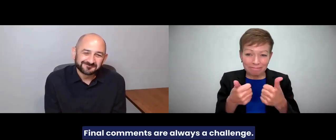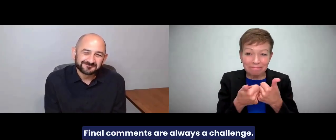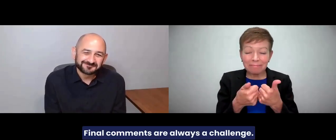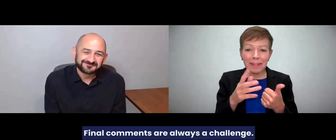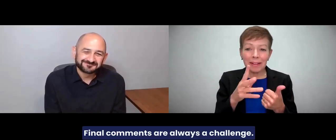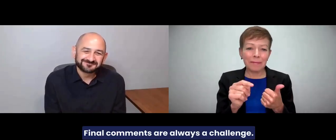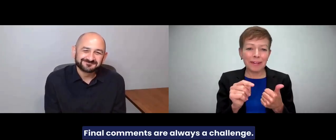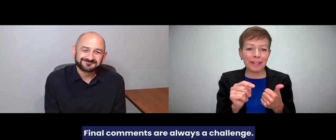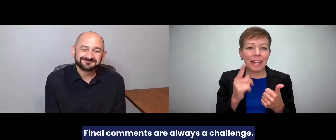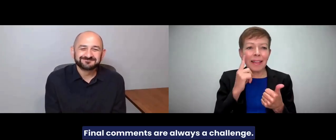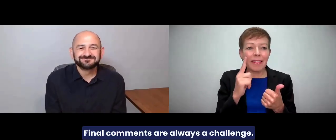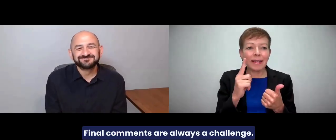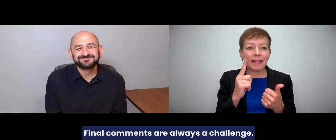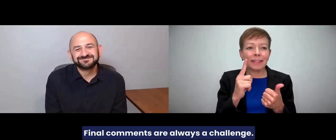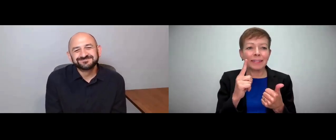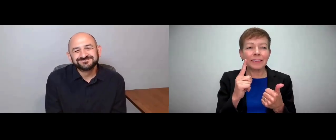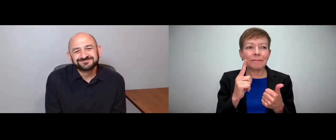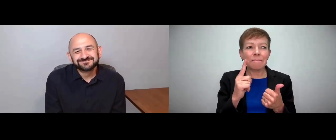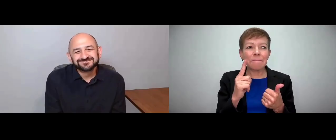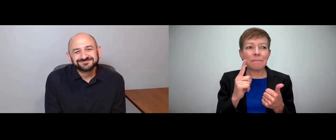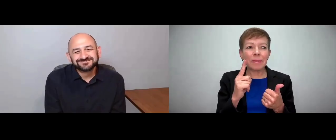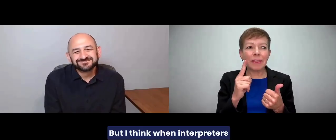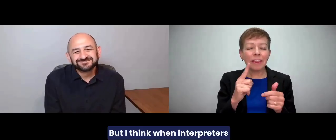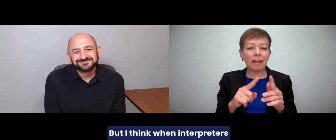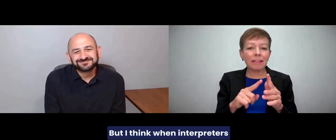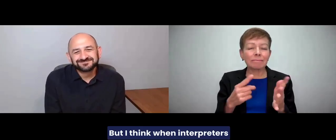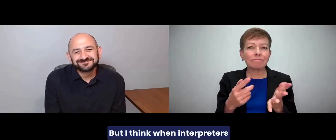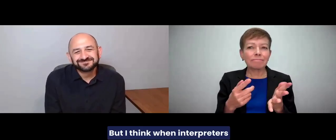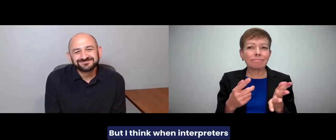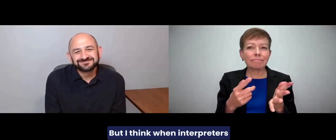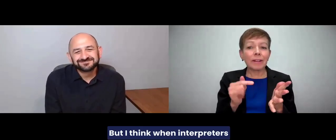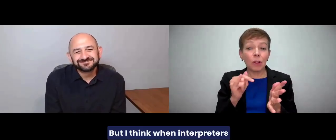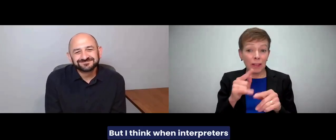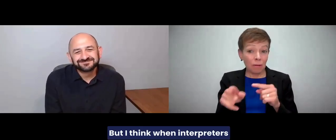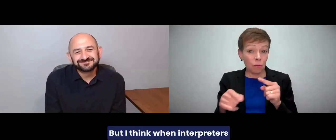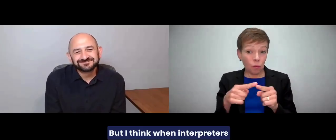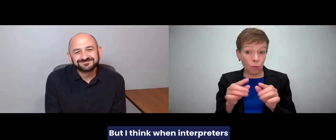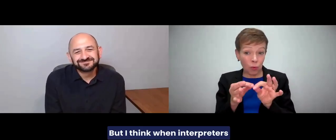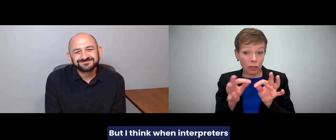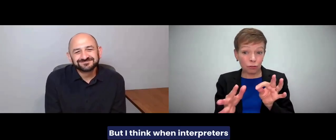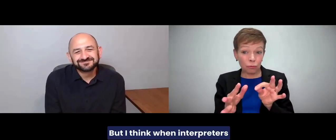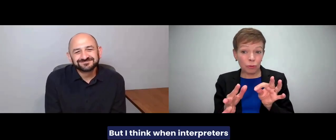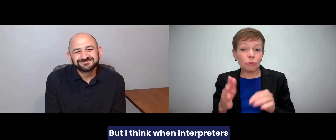Final comments are always a challenge. But I think